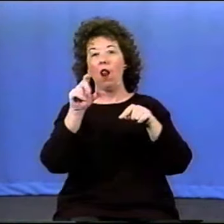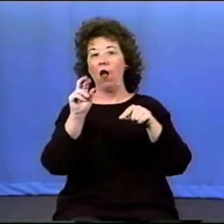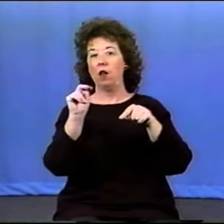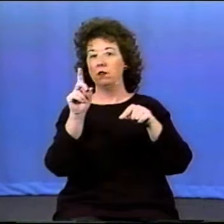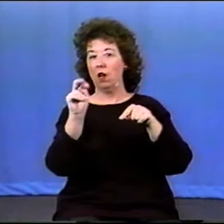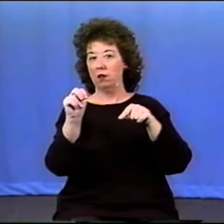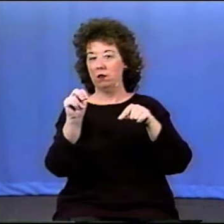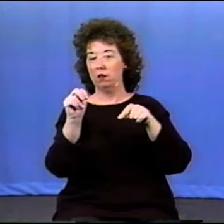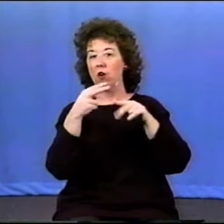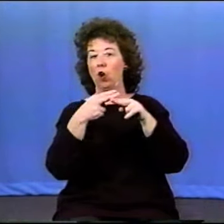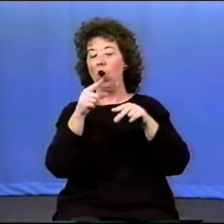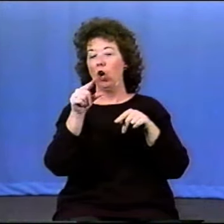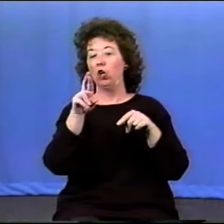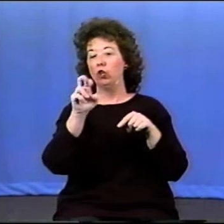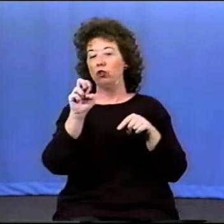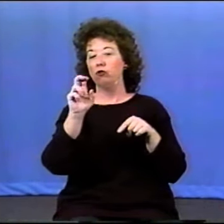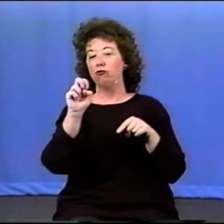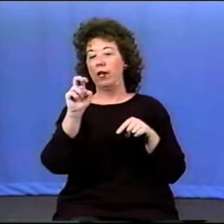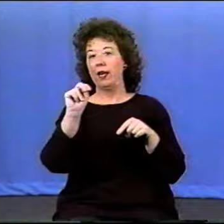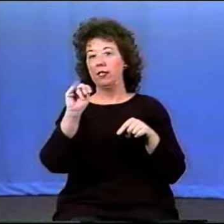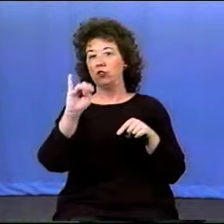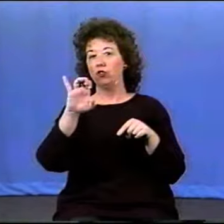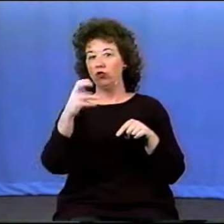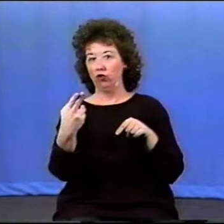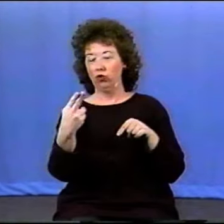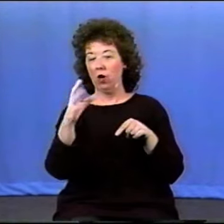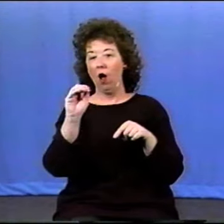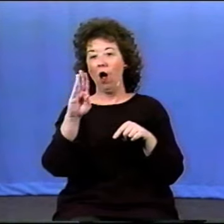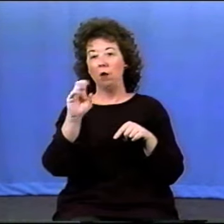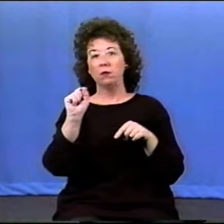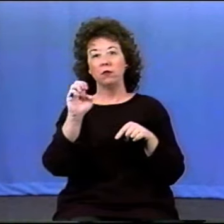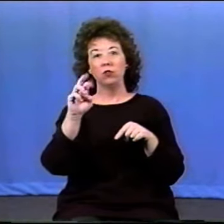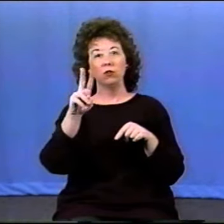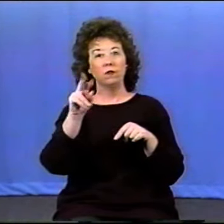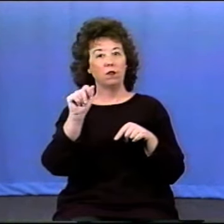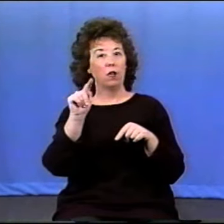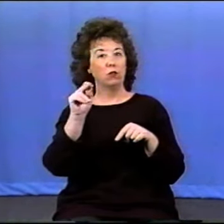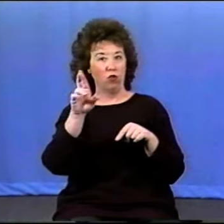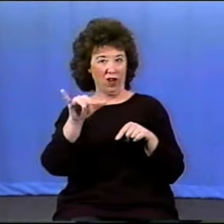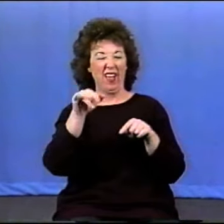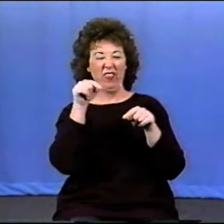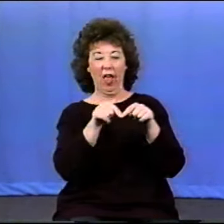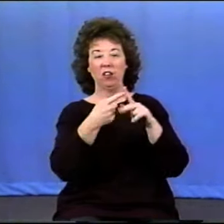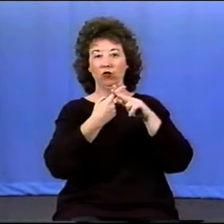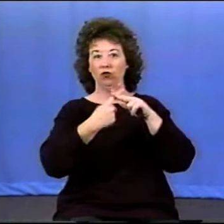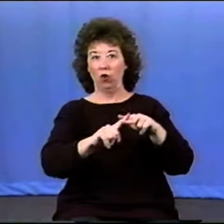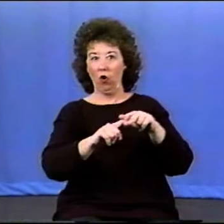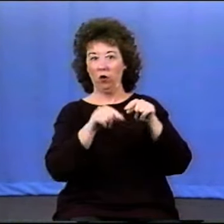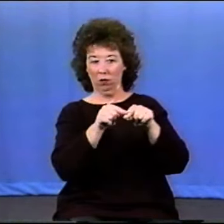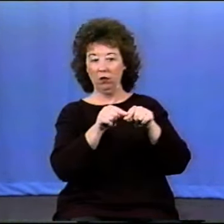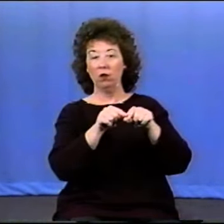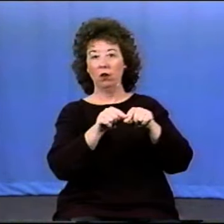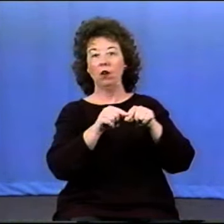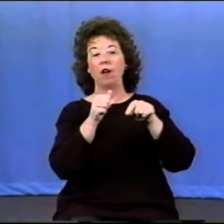has become our beginning point for measurement east and west around the